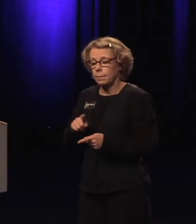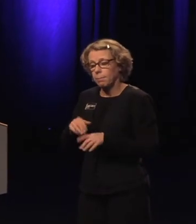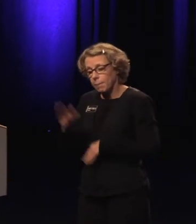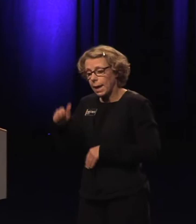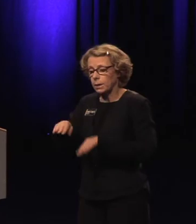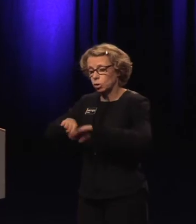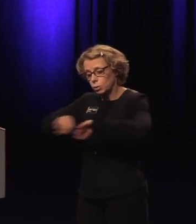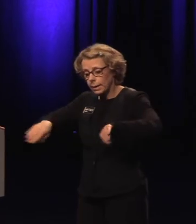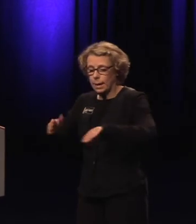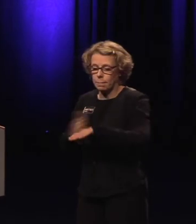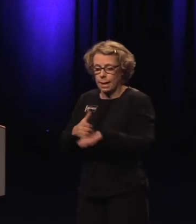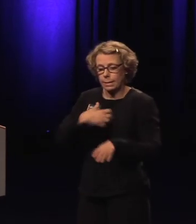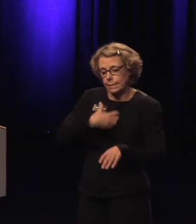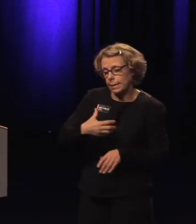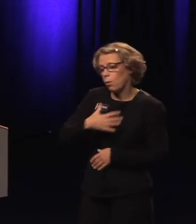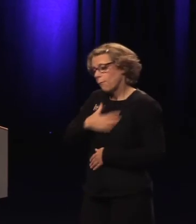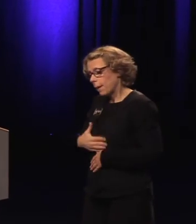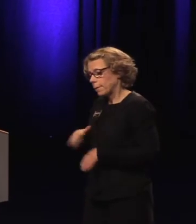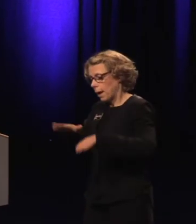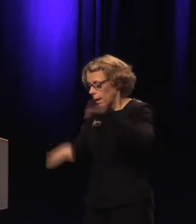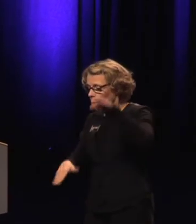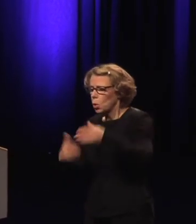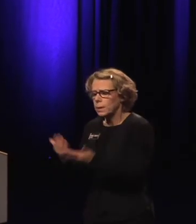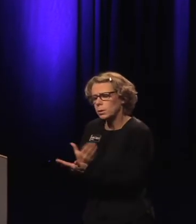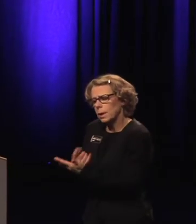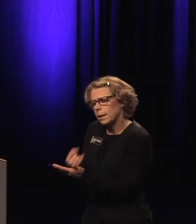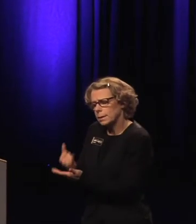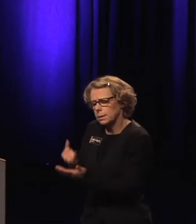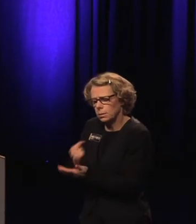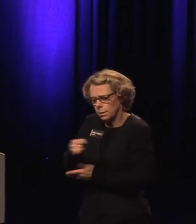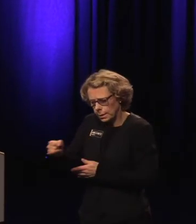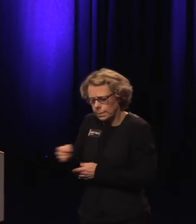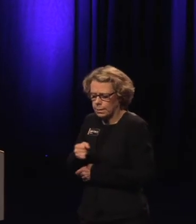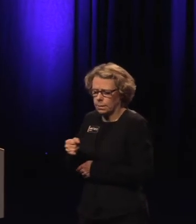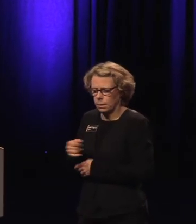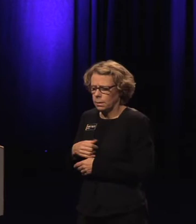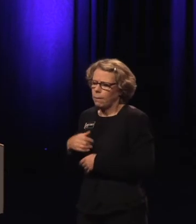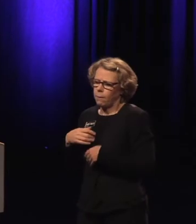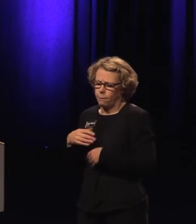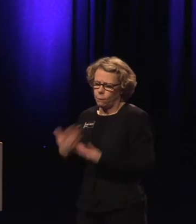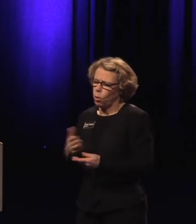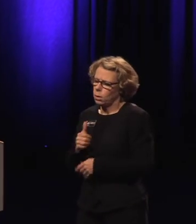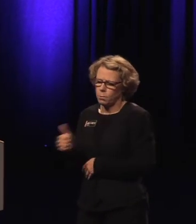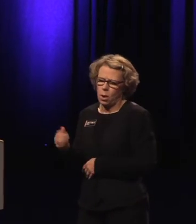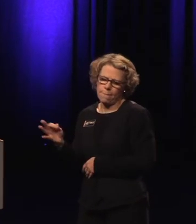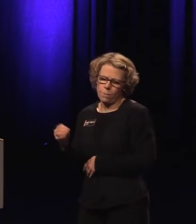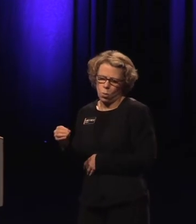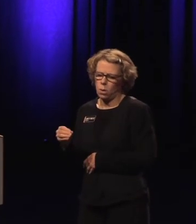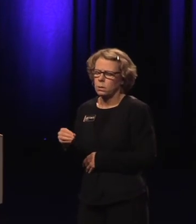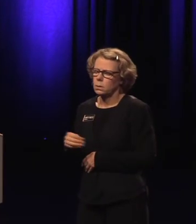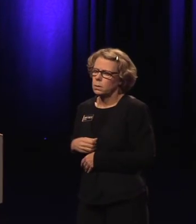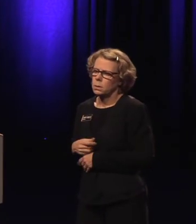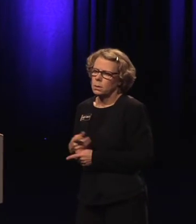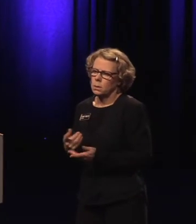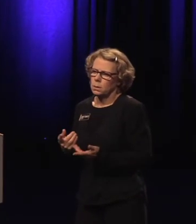the exploitation of natural resources to the detriment of communities were the result. So it is indeed